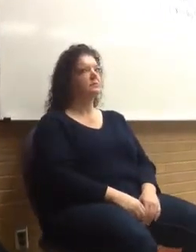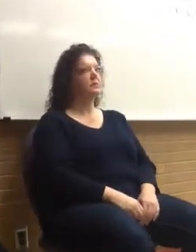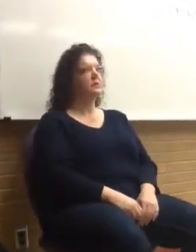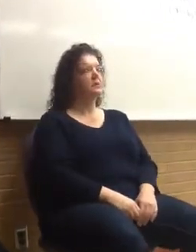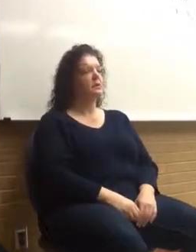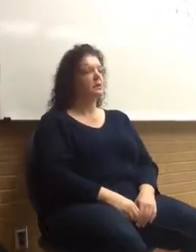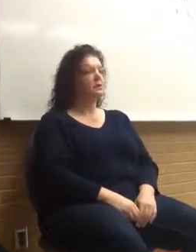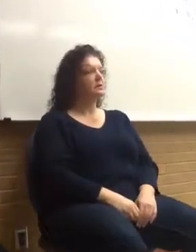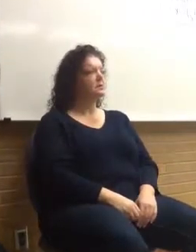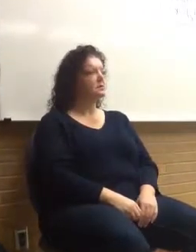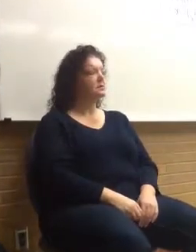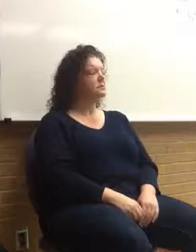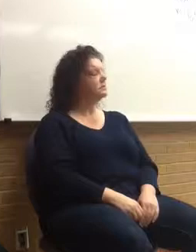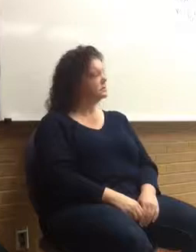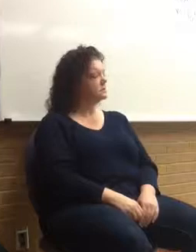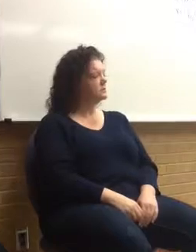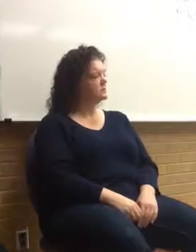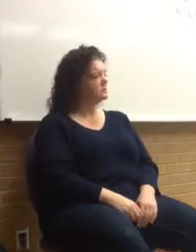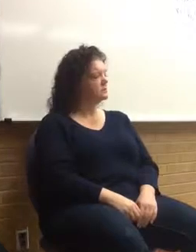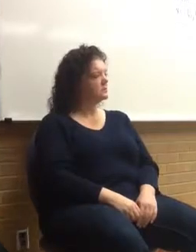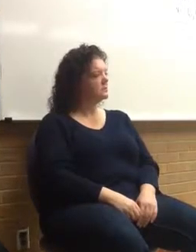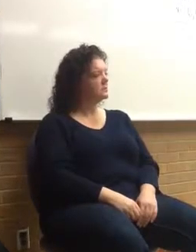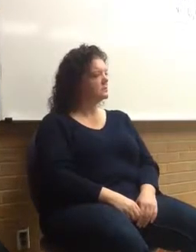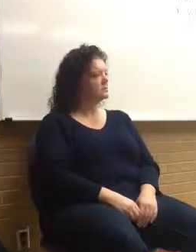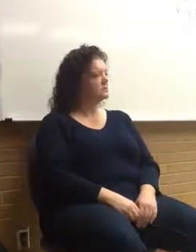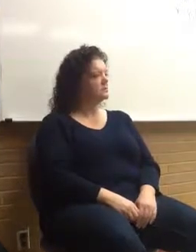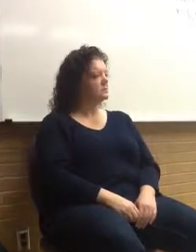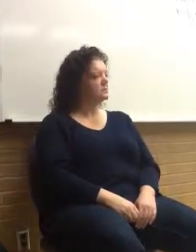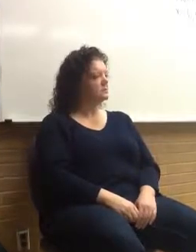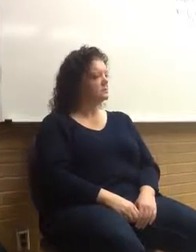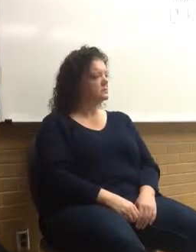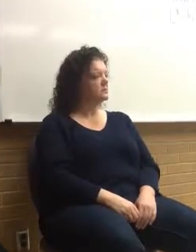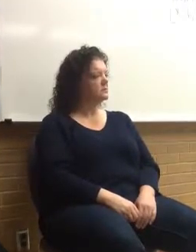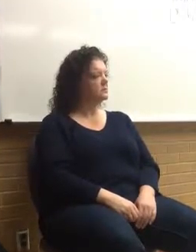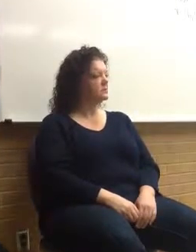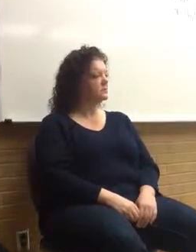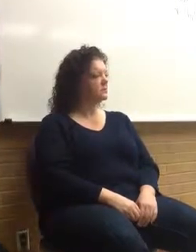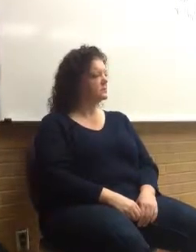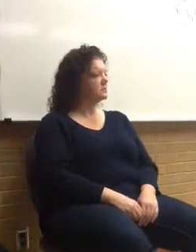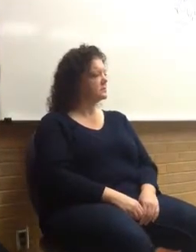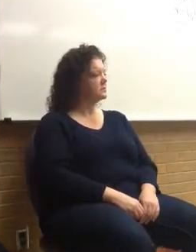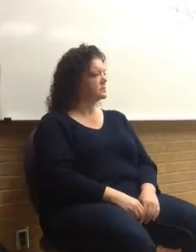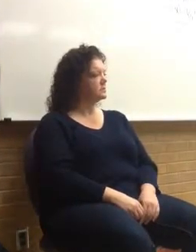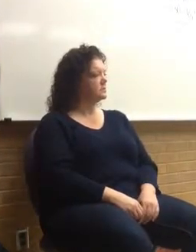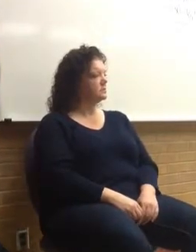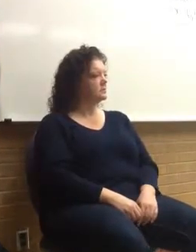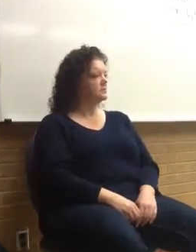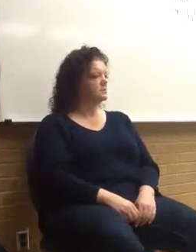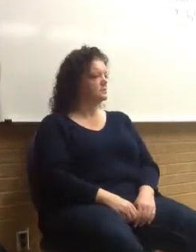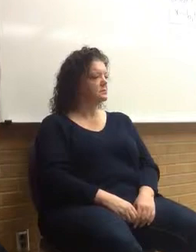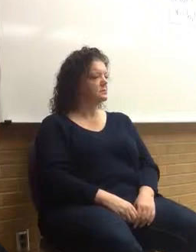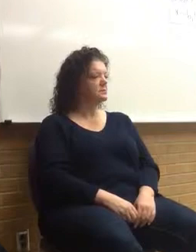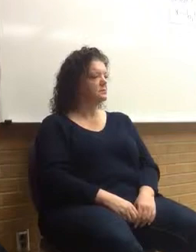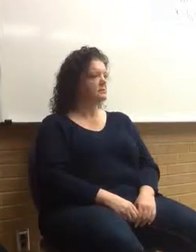what I'm trying to say at that time? Probably you can't do it now. But here's the thing that has pissed off these people, the ones that find